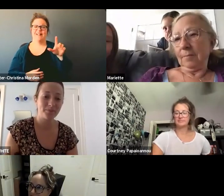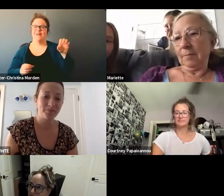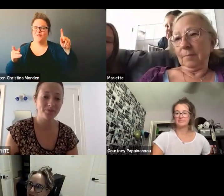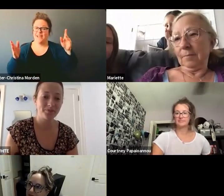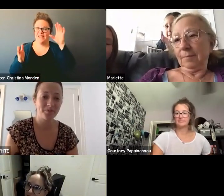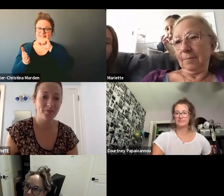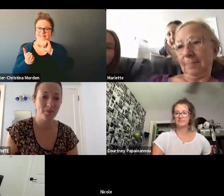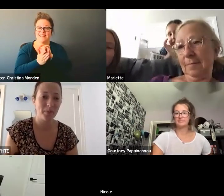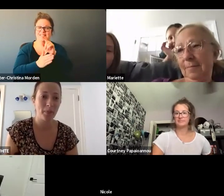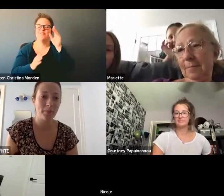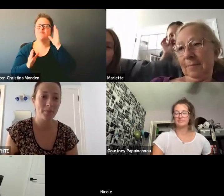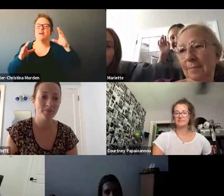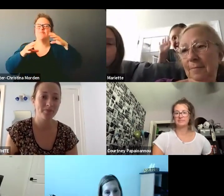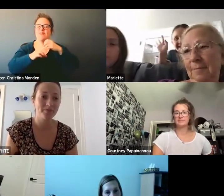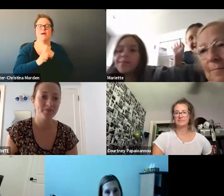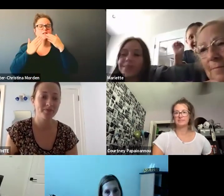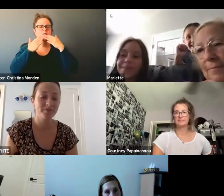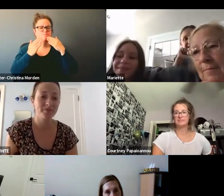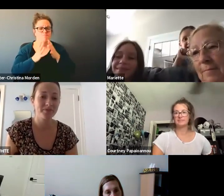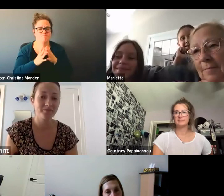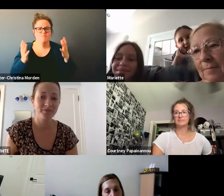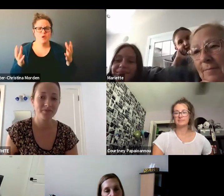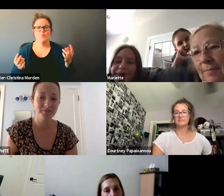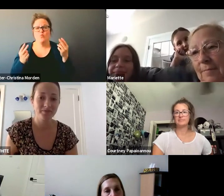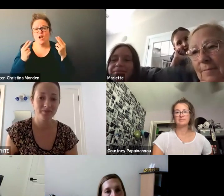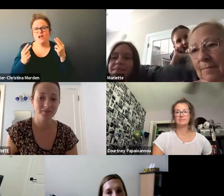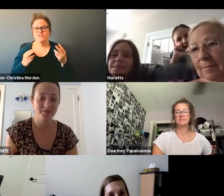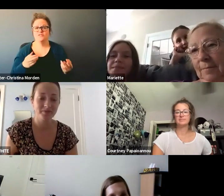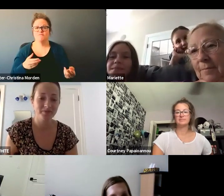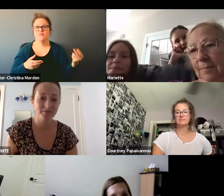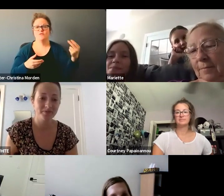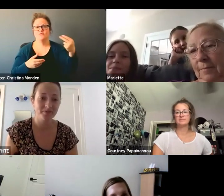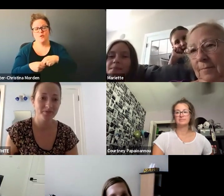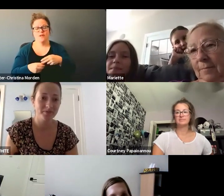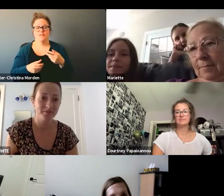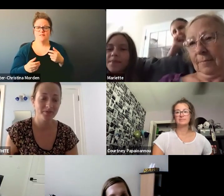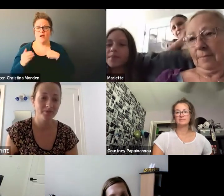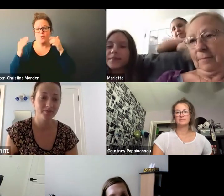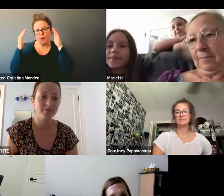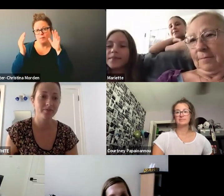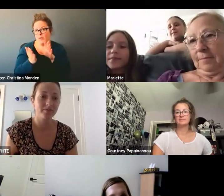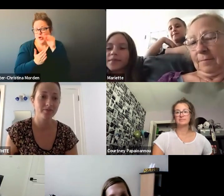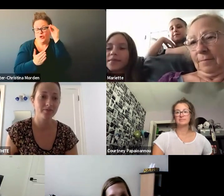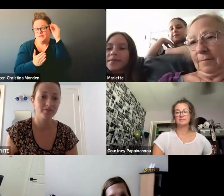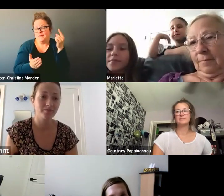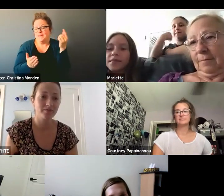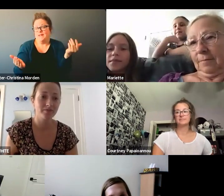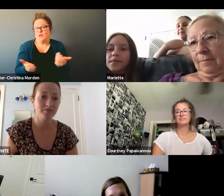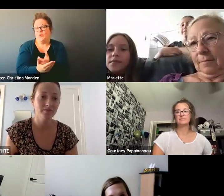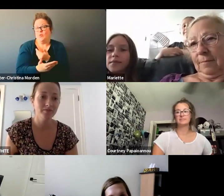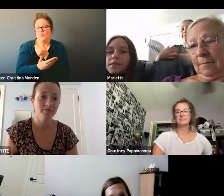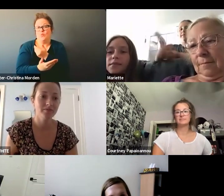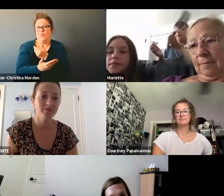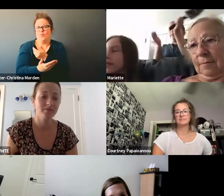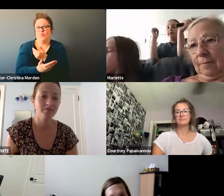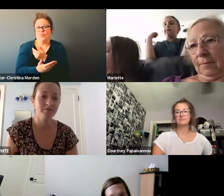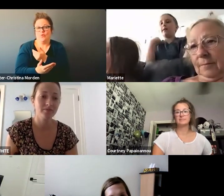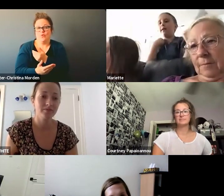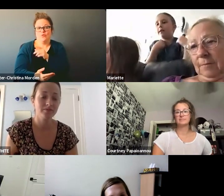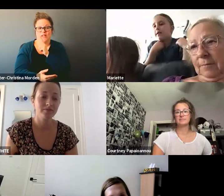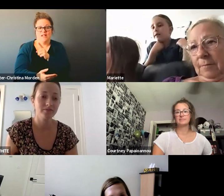you so much, everyone, for tuning in and joining. And I hope you all learned, you know, something new to really just kind of, you know, spark